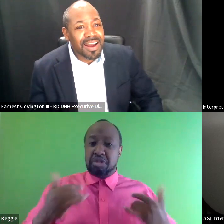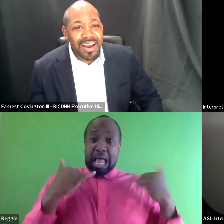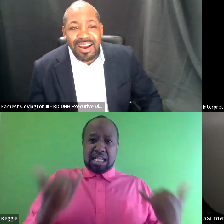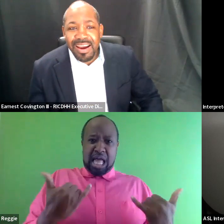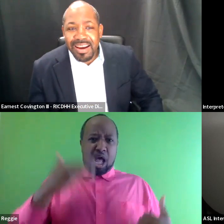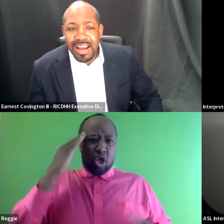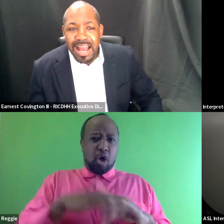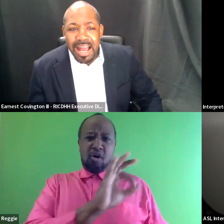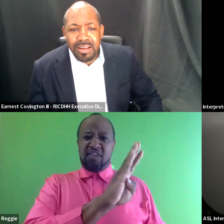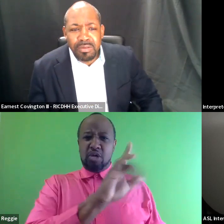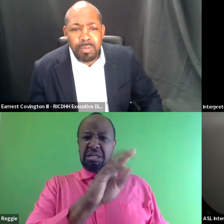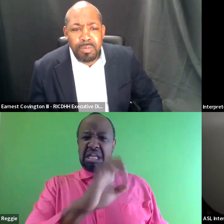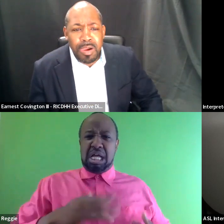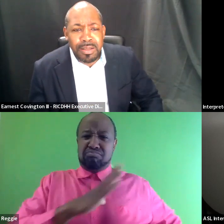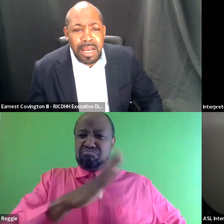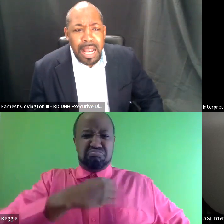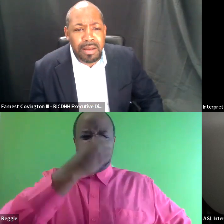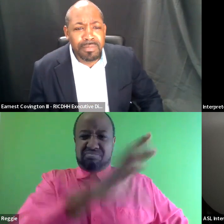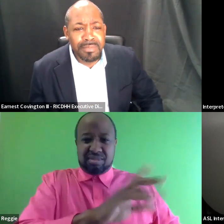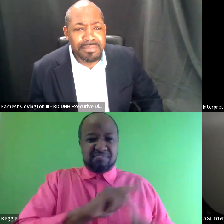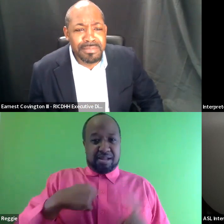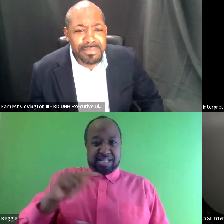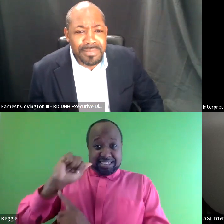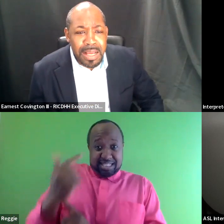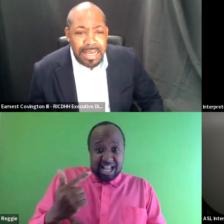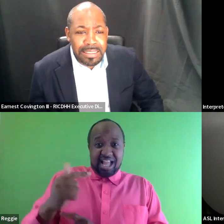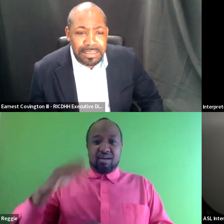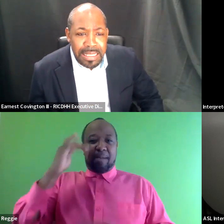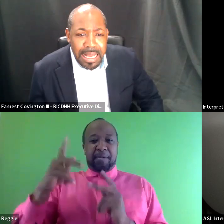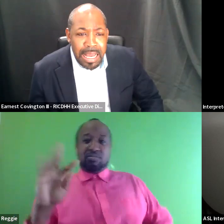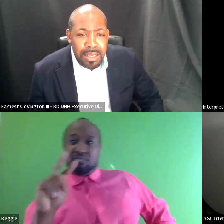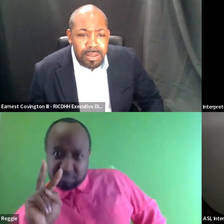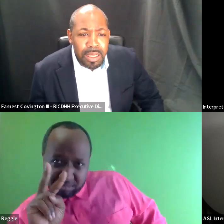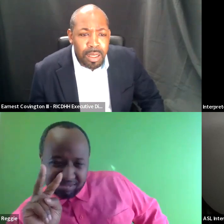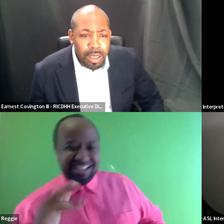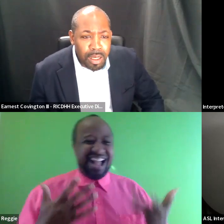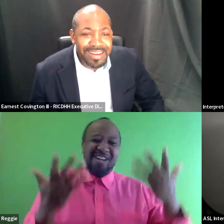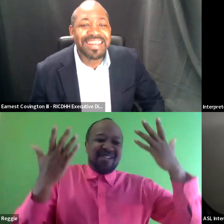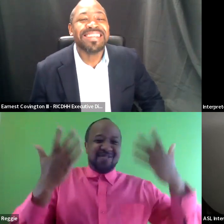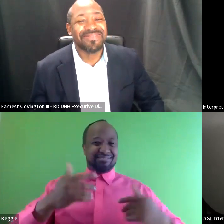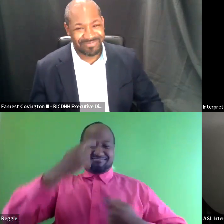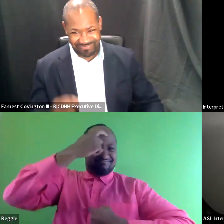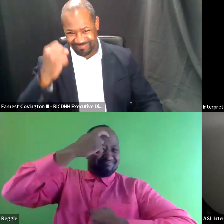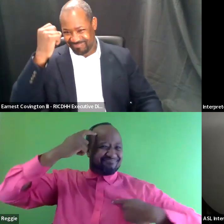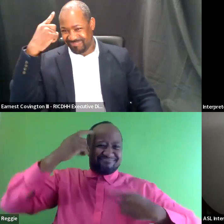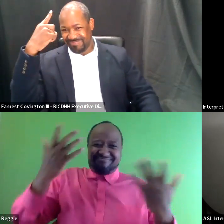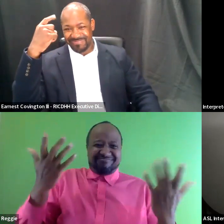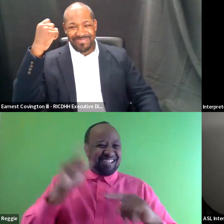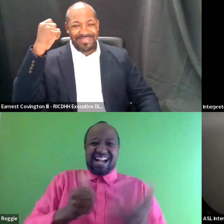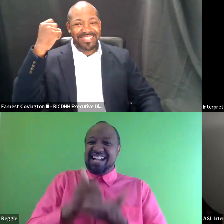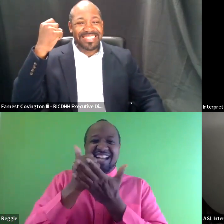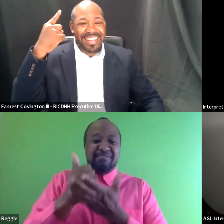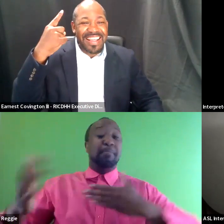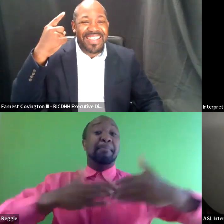And it still hurts, but it gets better every day, you know. And now on Facebook, today's Reggie, I don't care. I just get out